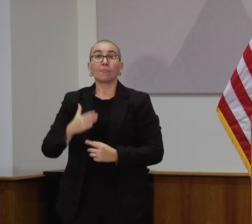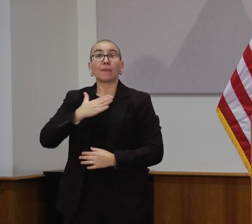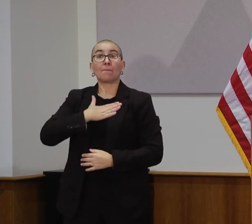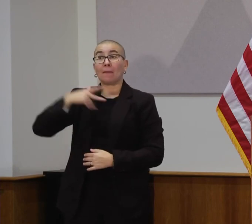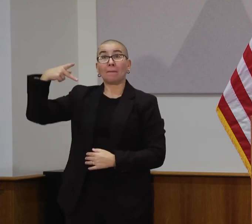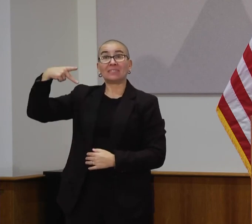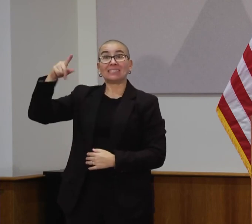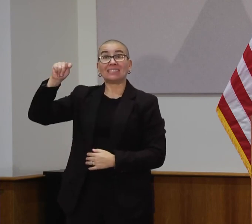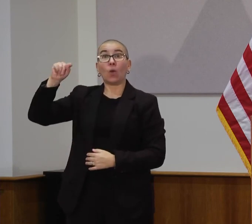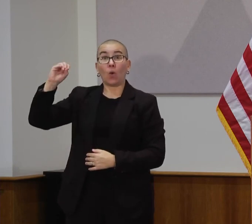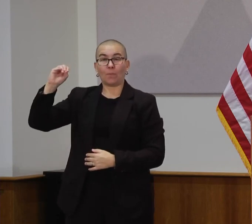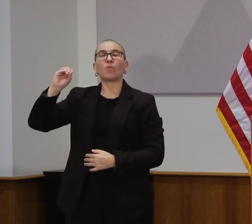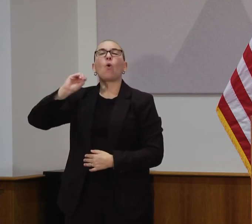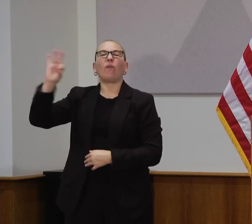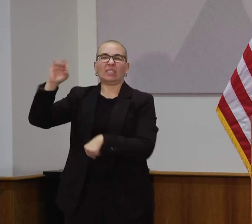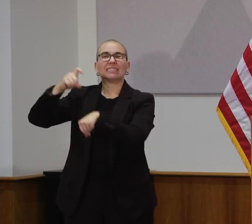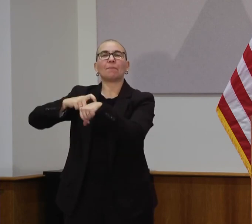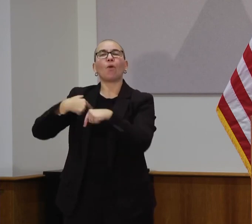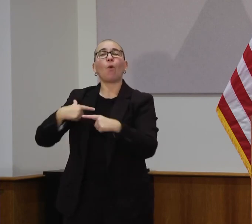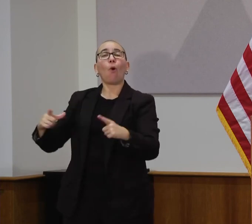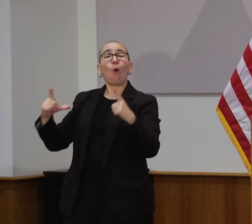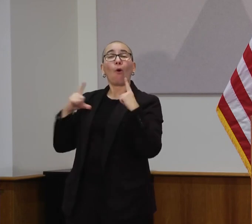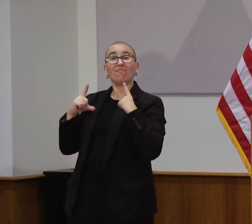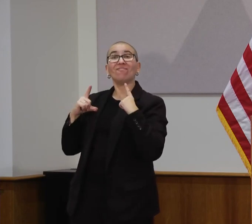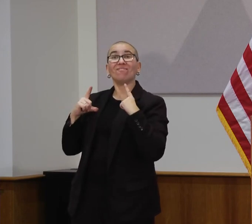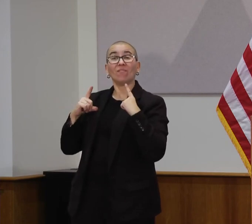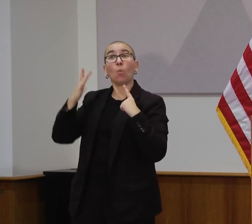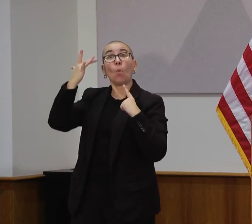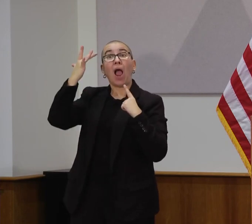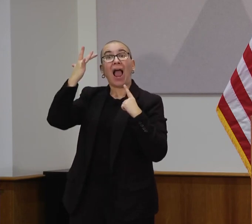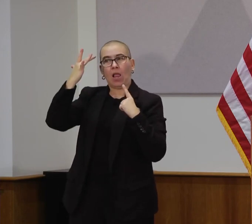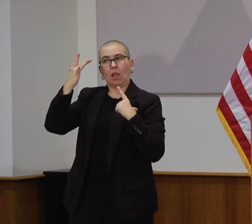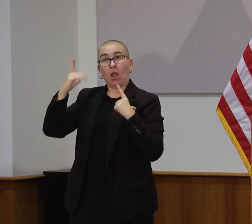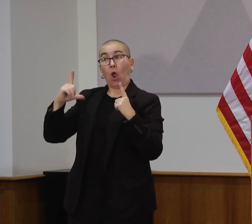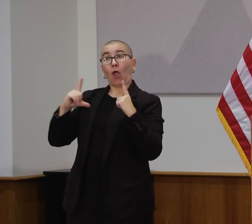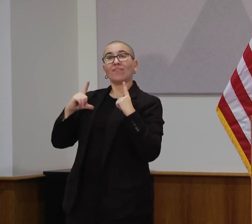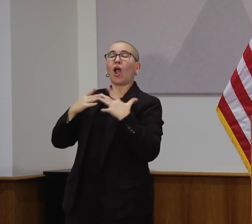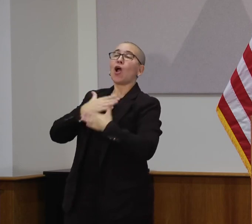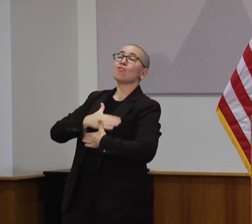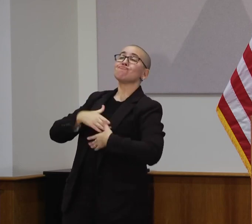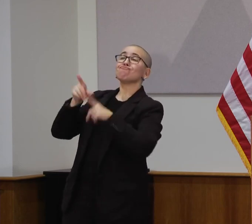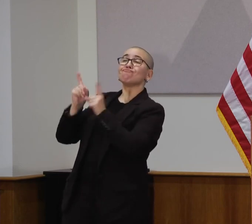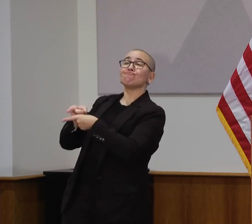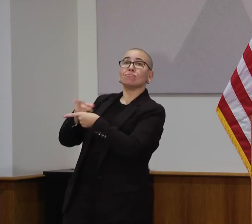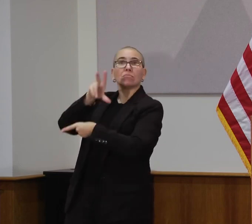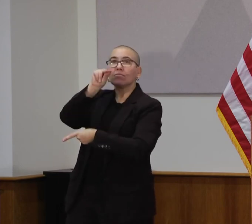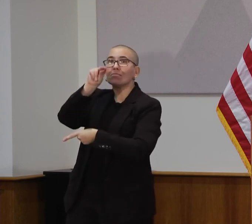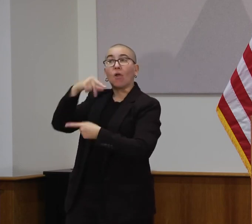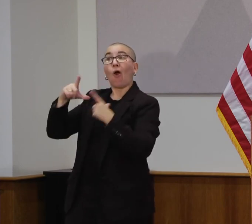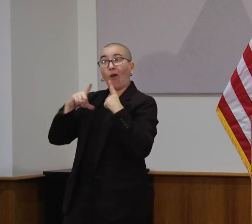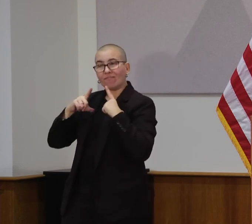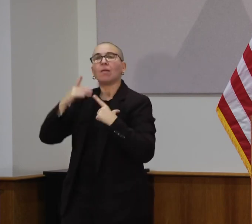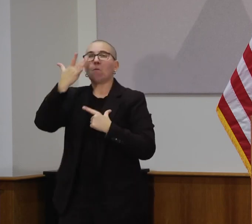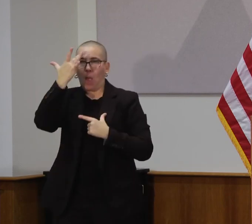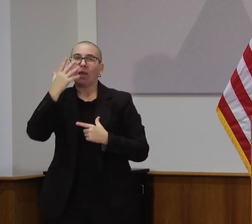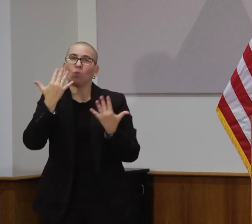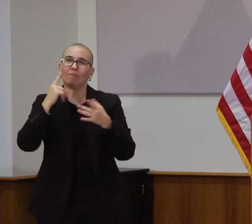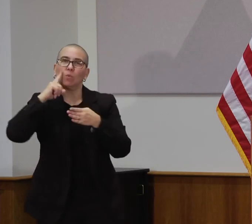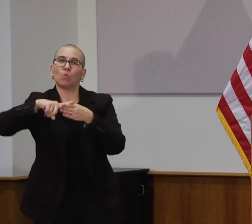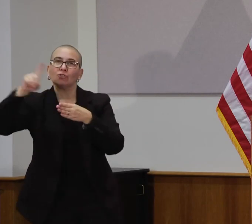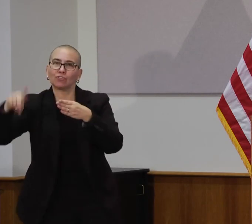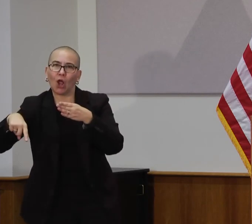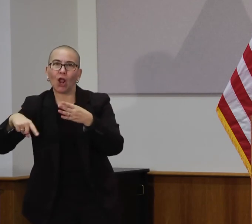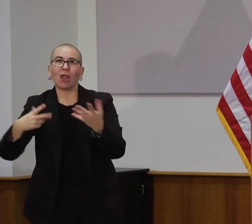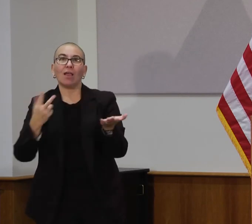work. Our charting modes and electronic medical records are being shifted to crisis charting, which is